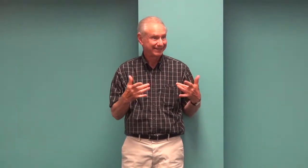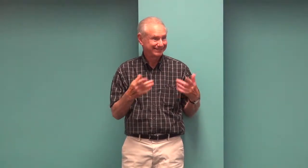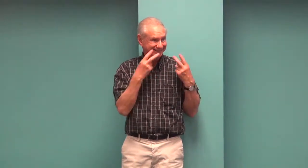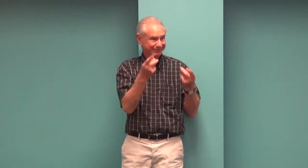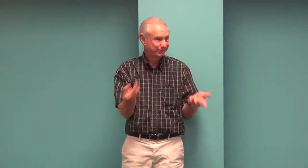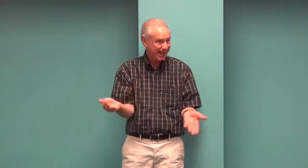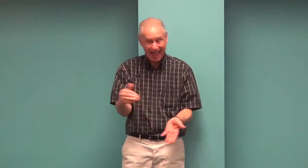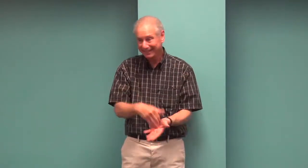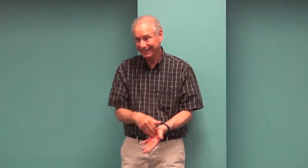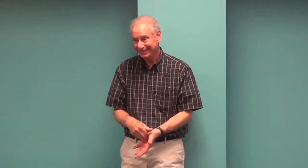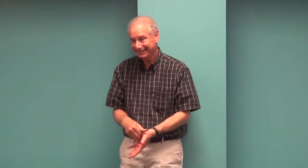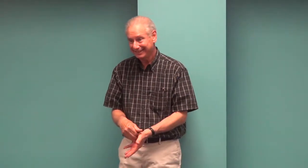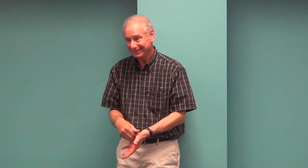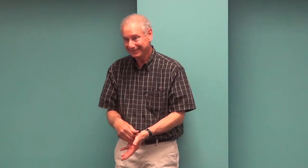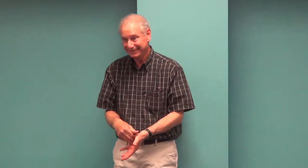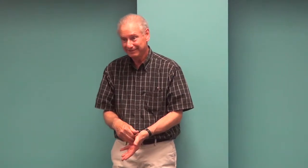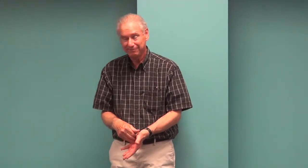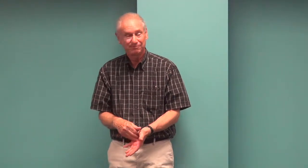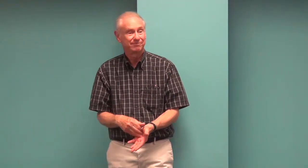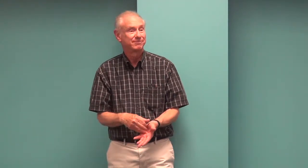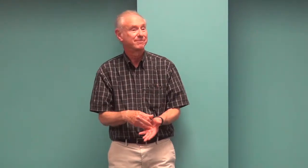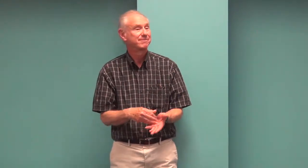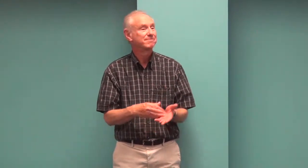Really, I'm really excited to see all of you again.